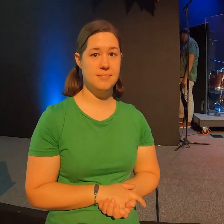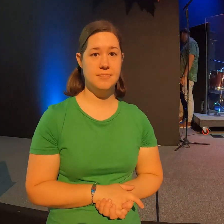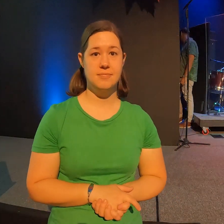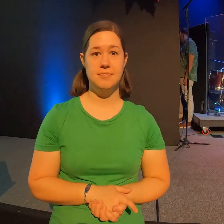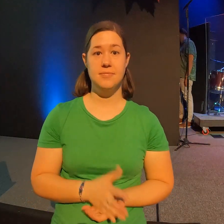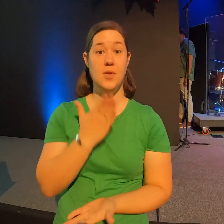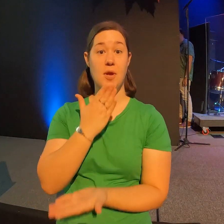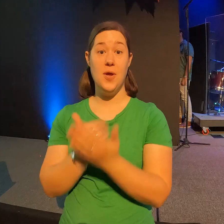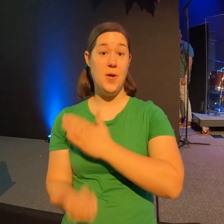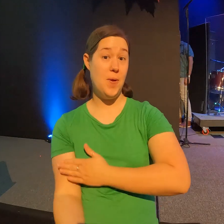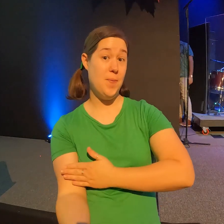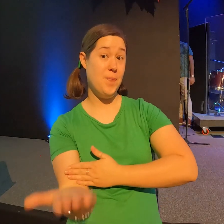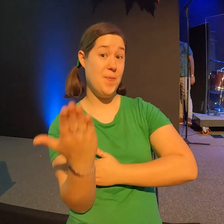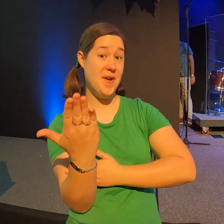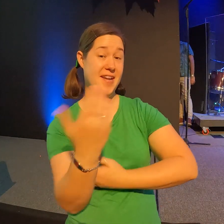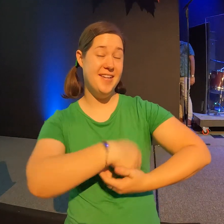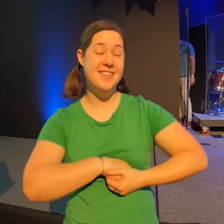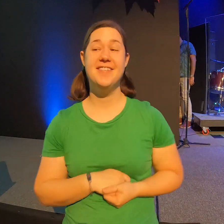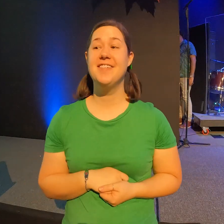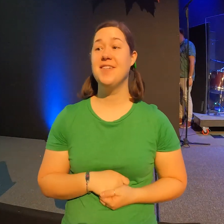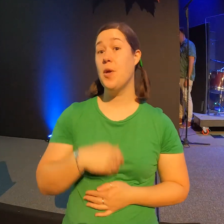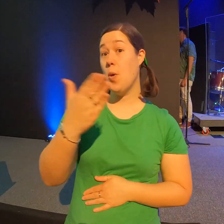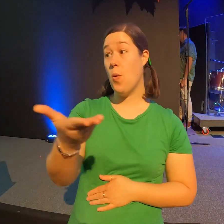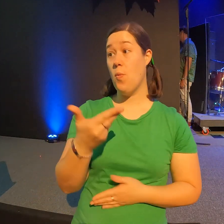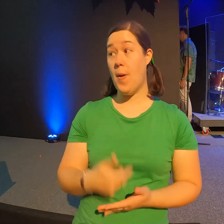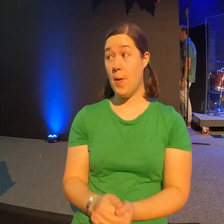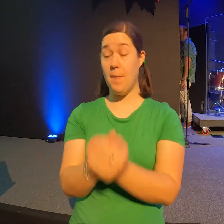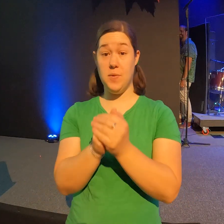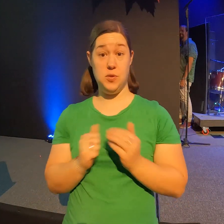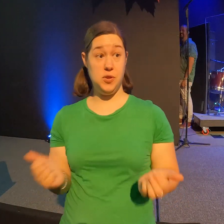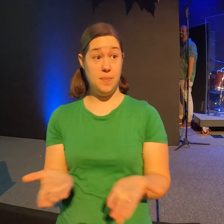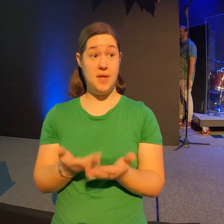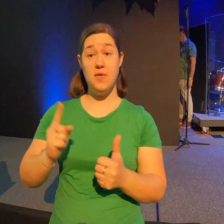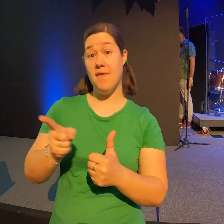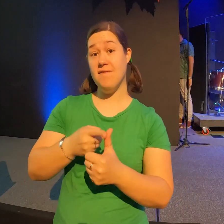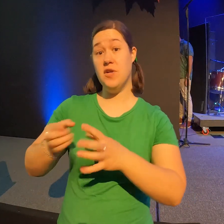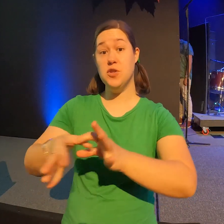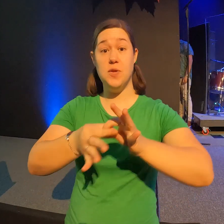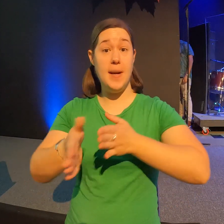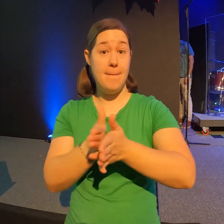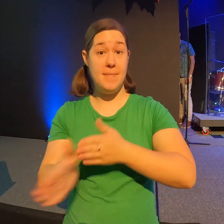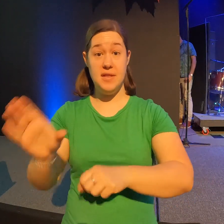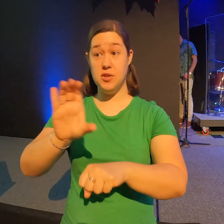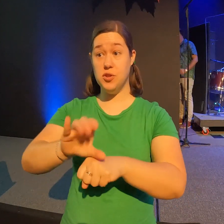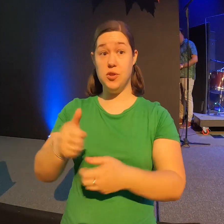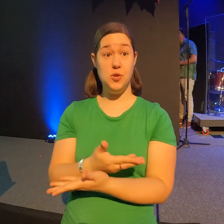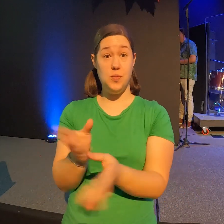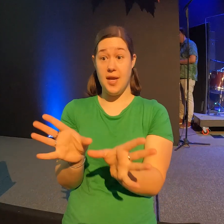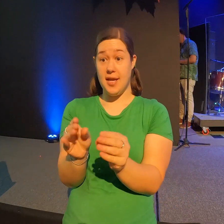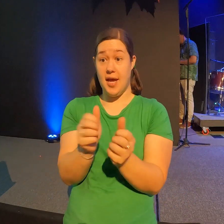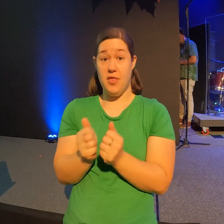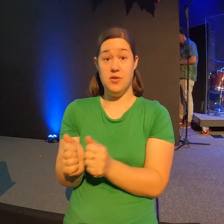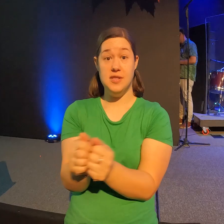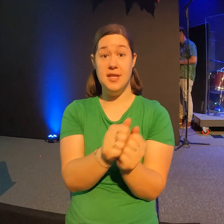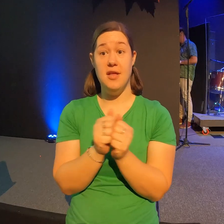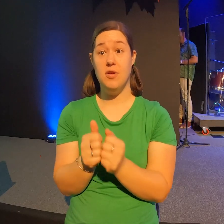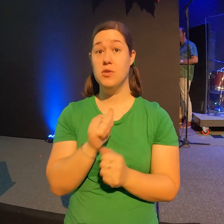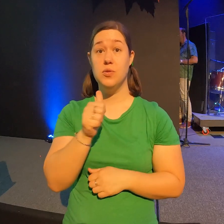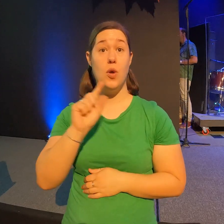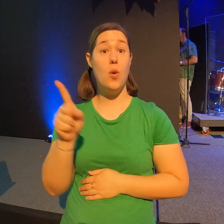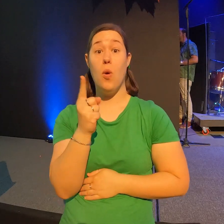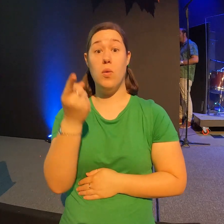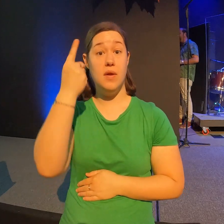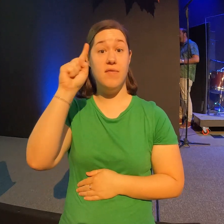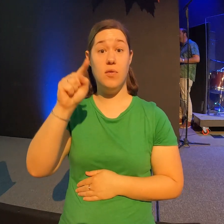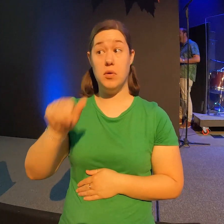Good morning. Welcome to worship here at First United Methodist Church as we gather together, not just for another Sunday, but